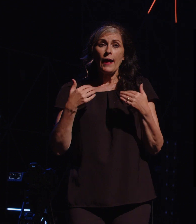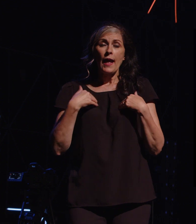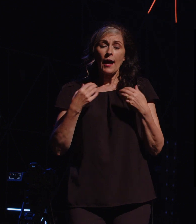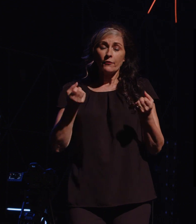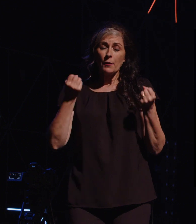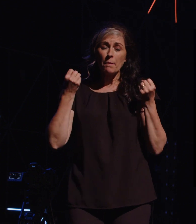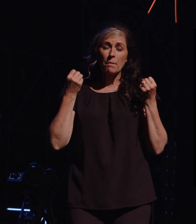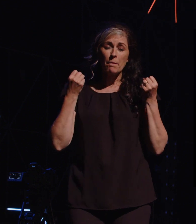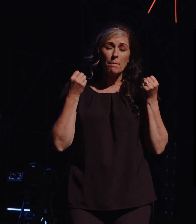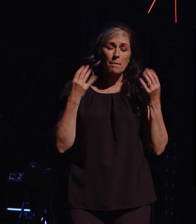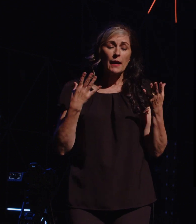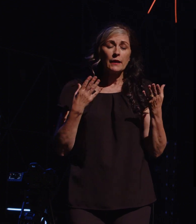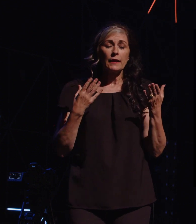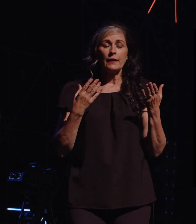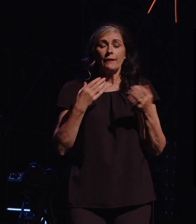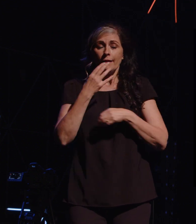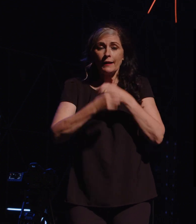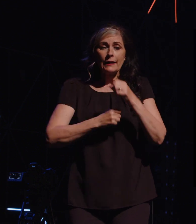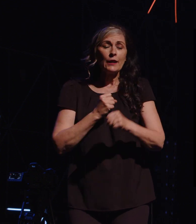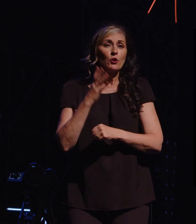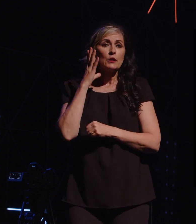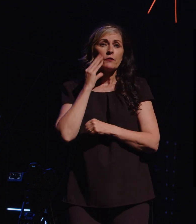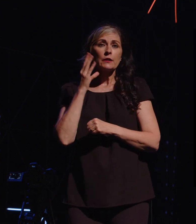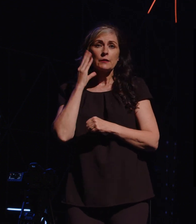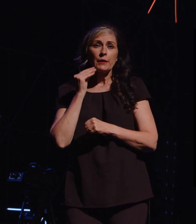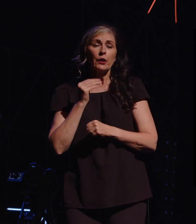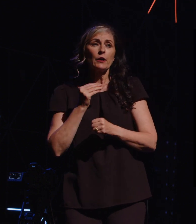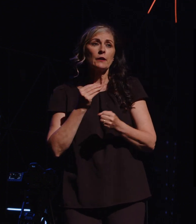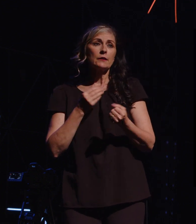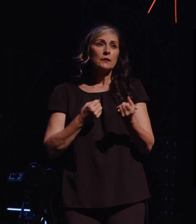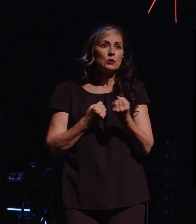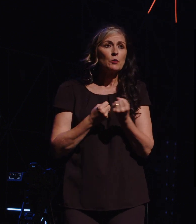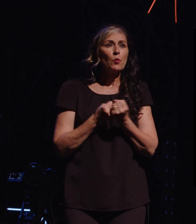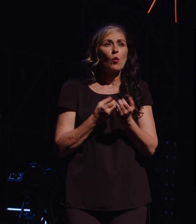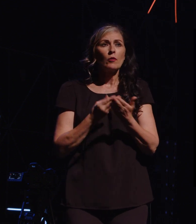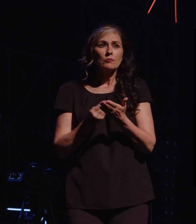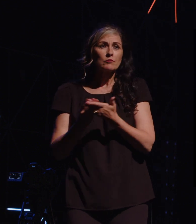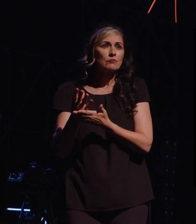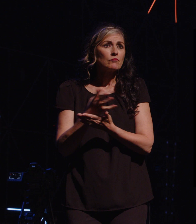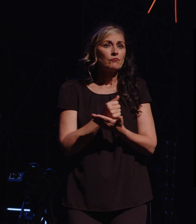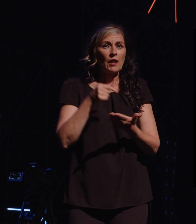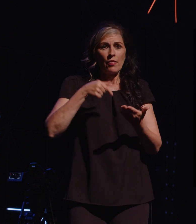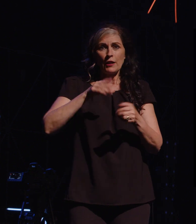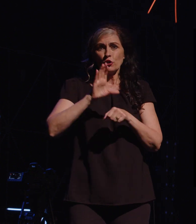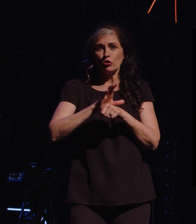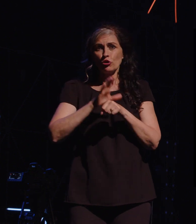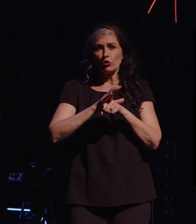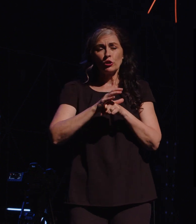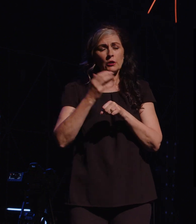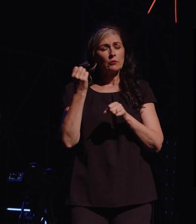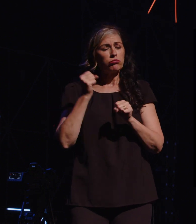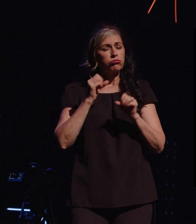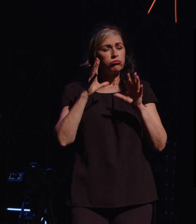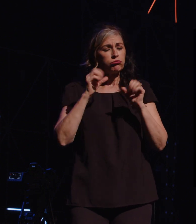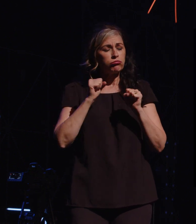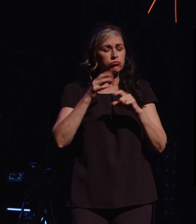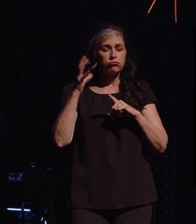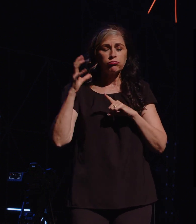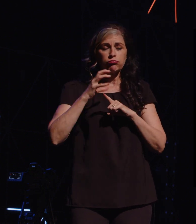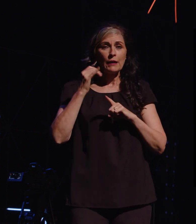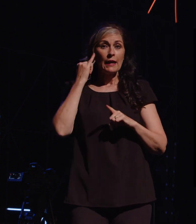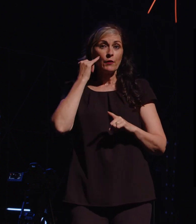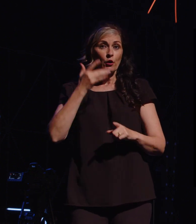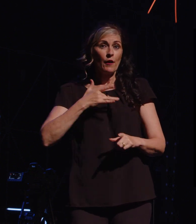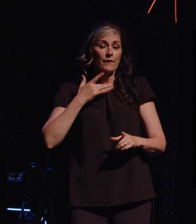in support raising and being cared for by churches. The Grove is exemplary in that. And so if you are feeling